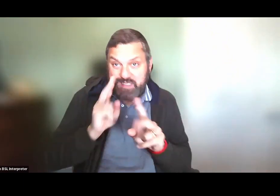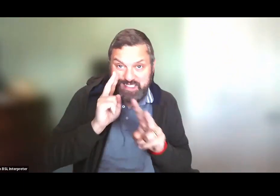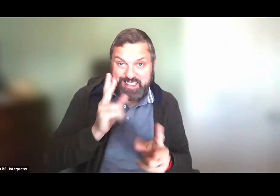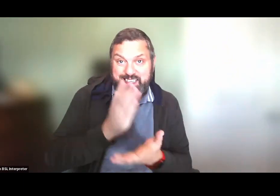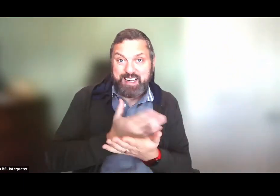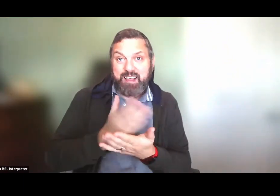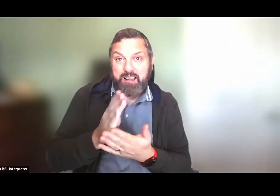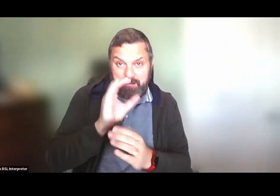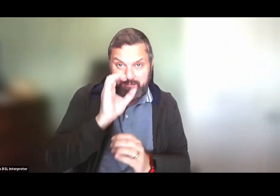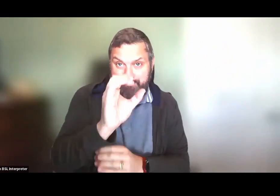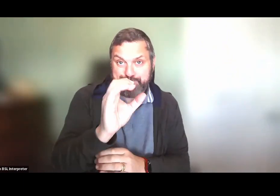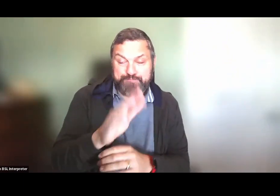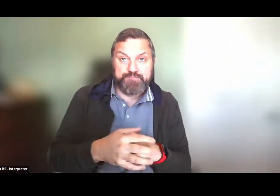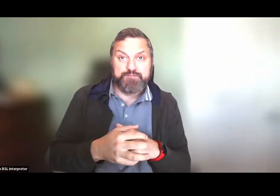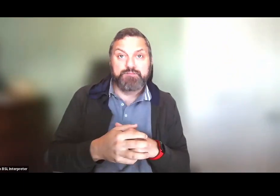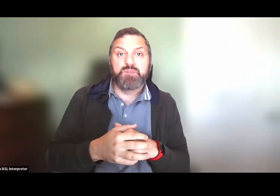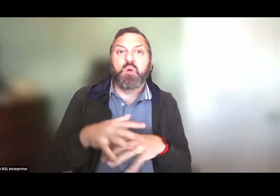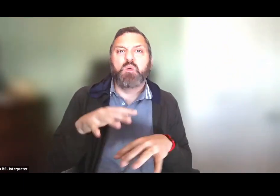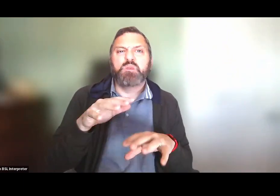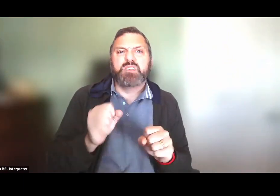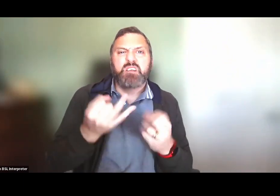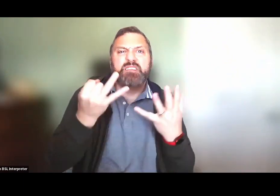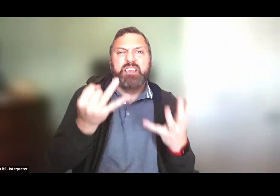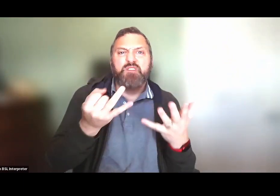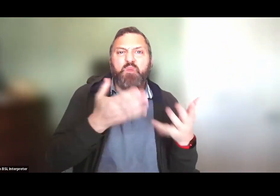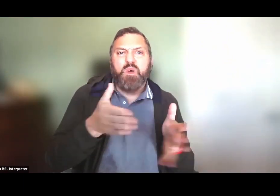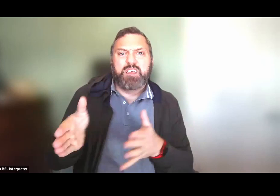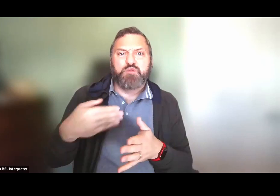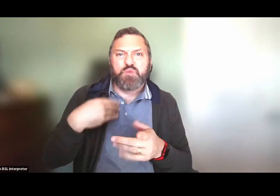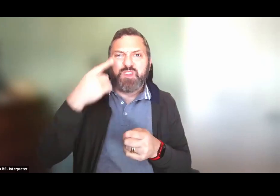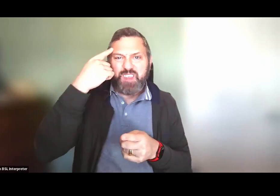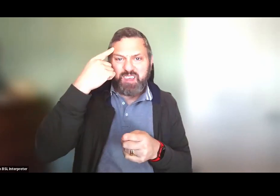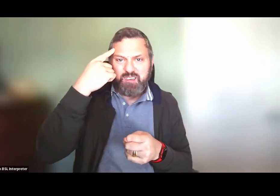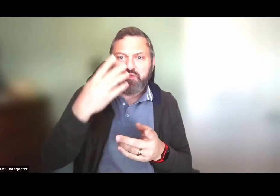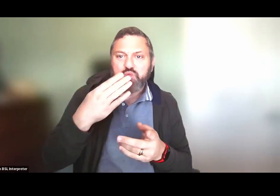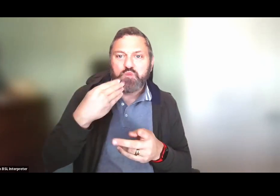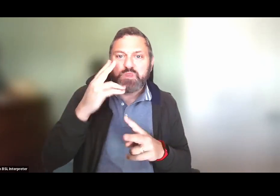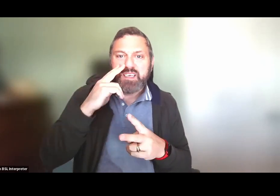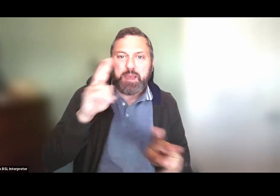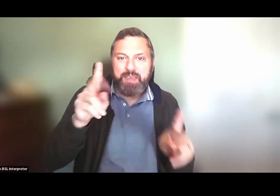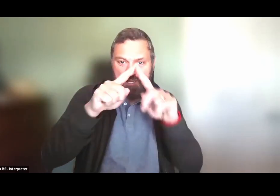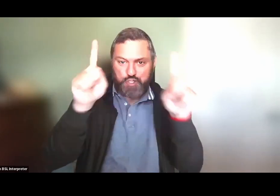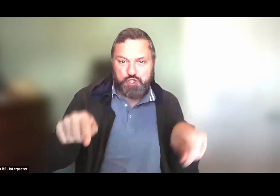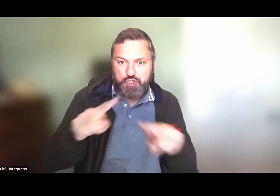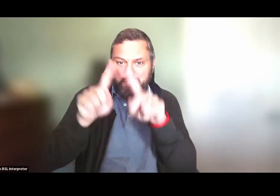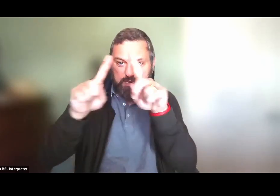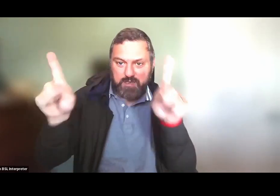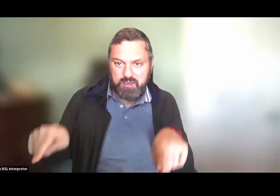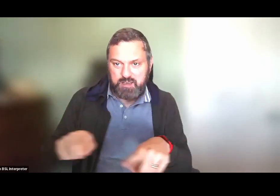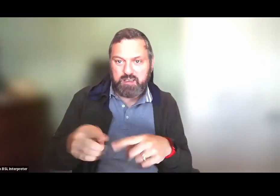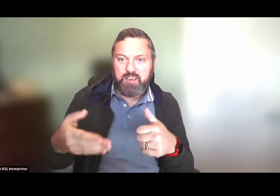So I'm going to tell you the story of 7 ways to think in images. The first way to think like a